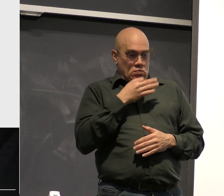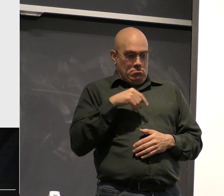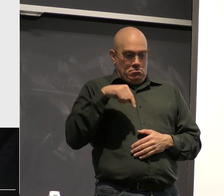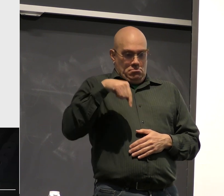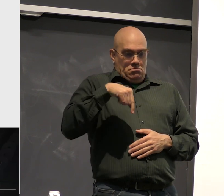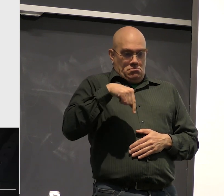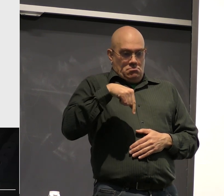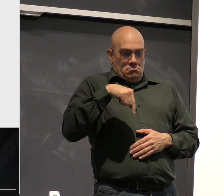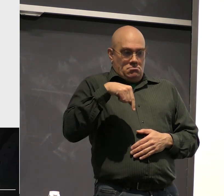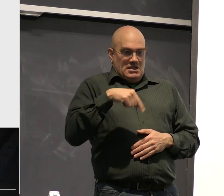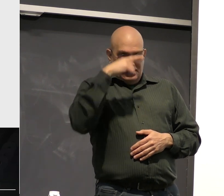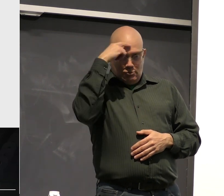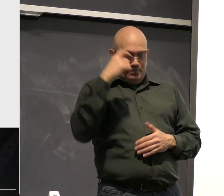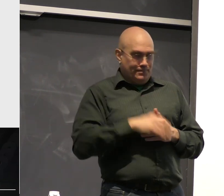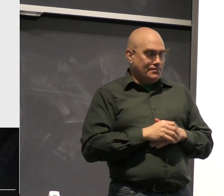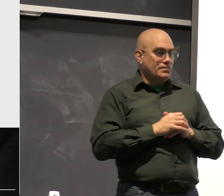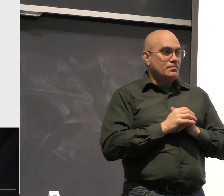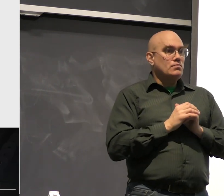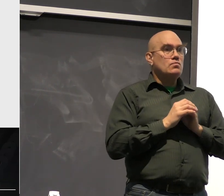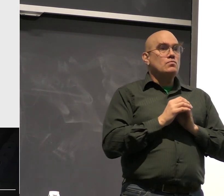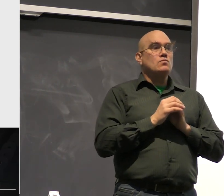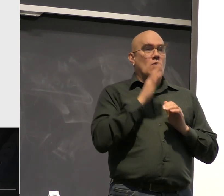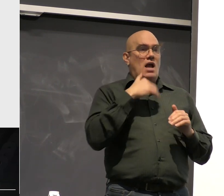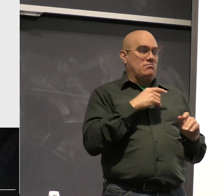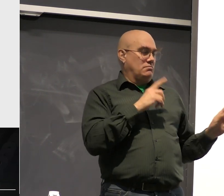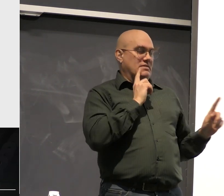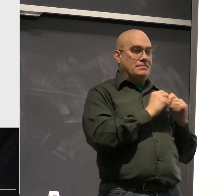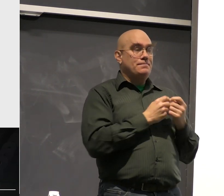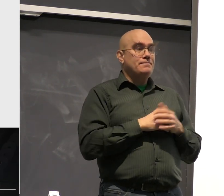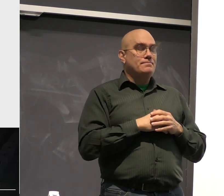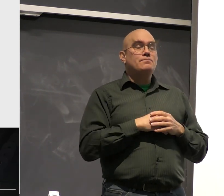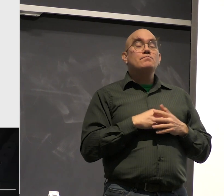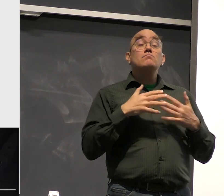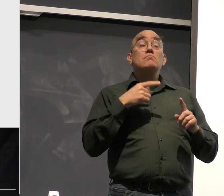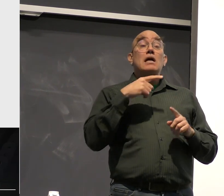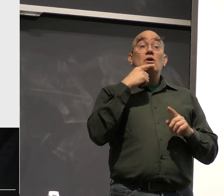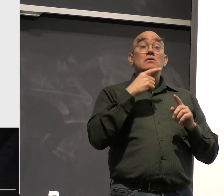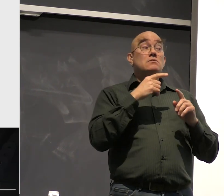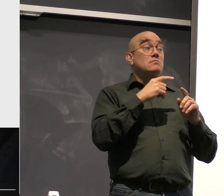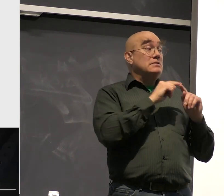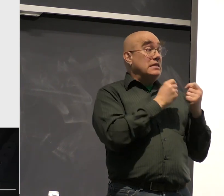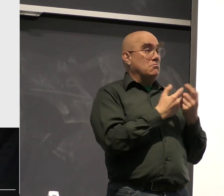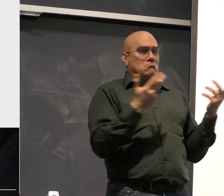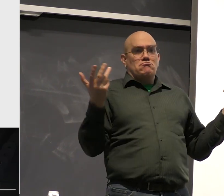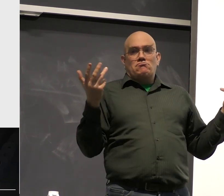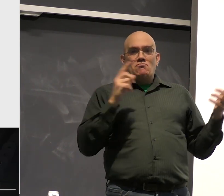that I will soon be working with another deaf interpreter soon, coming up very soon, working in a deaf team. But working in